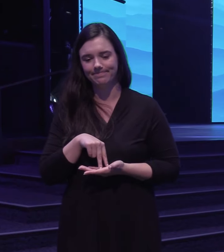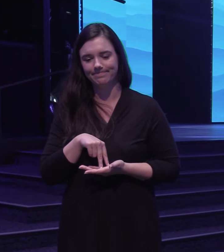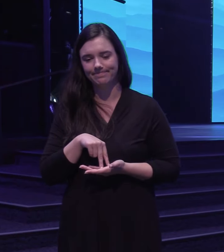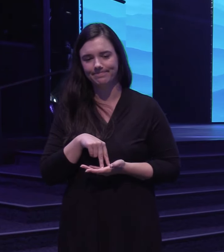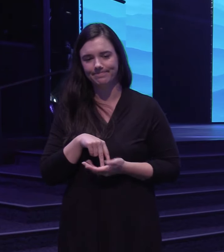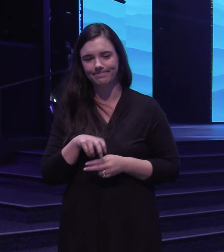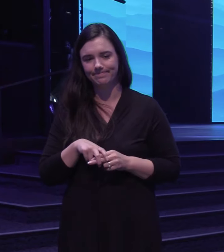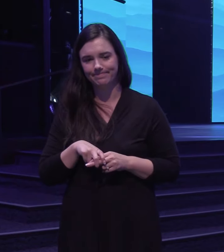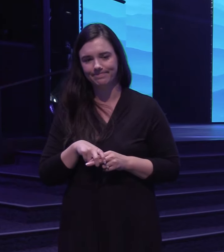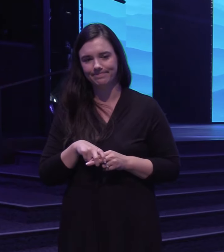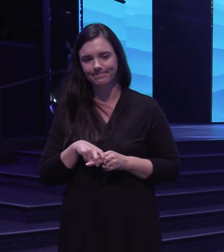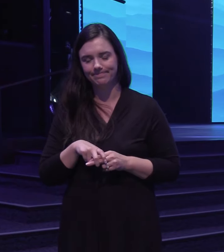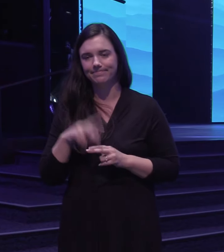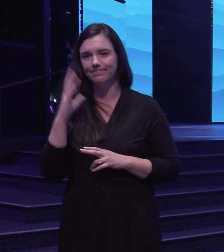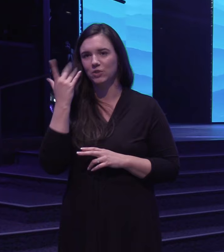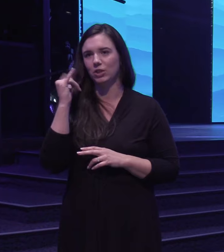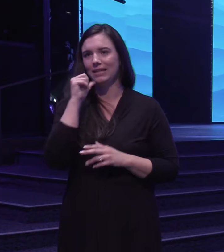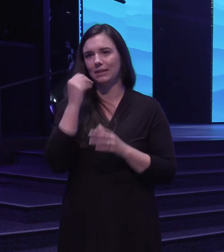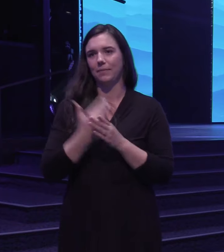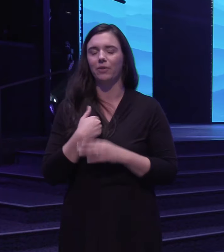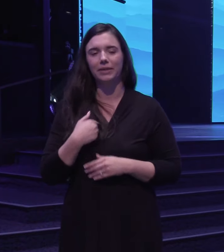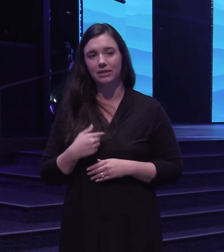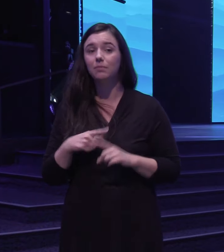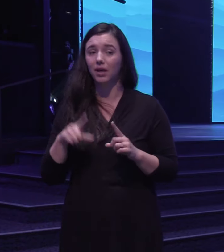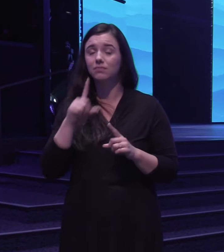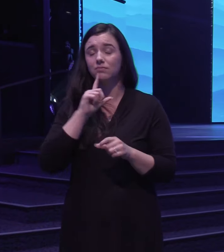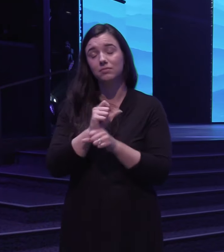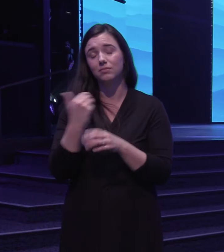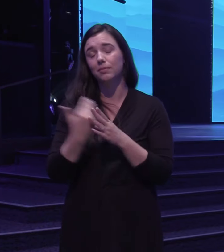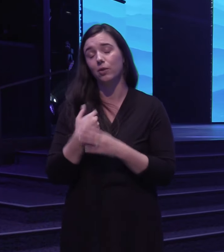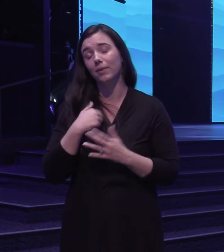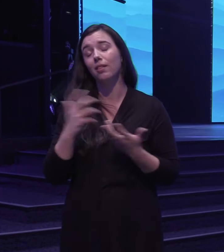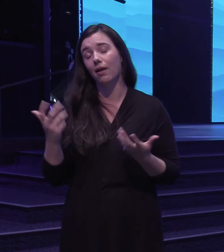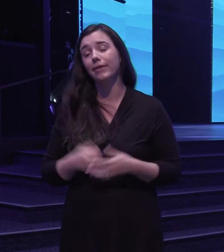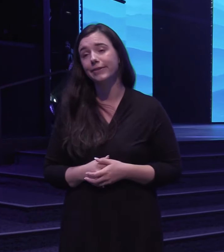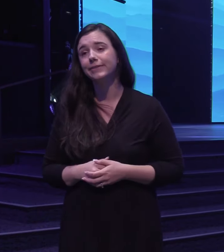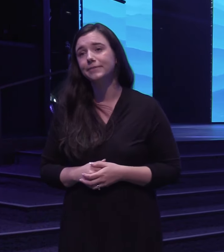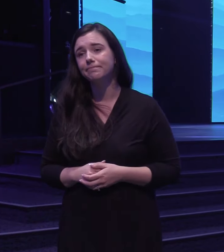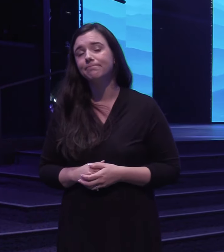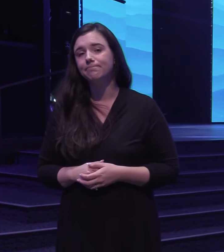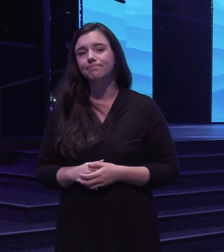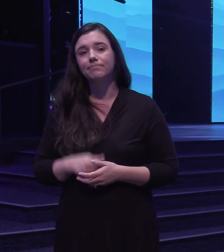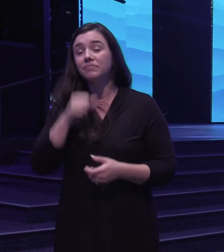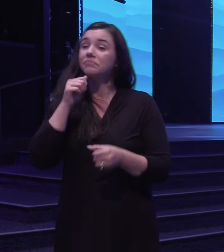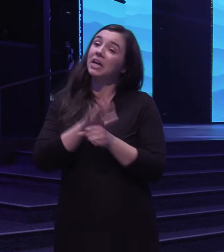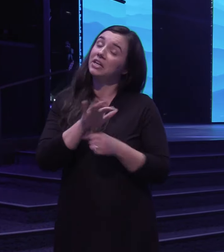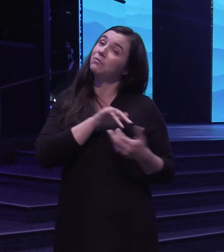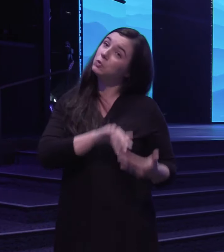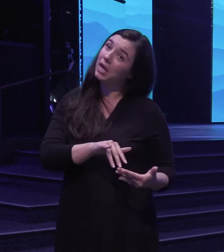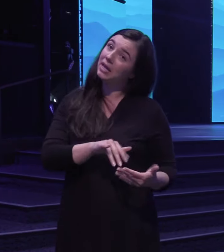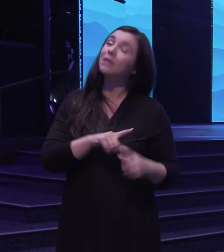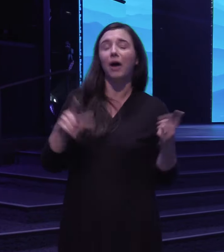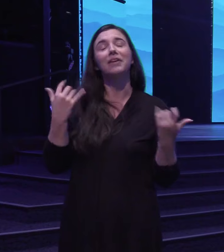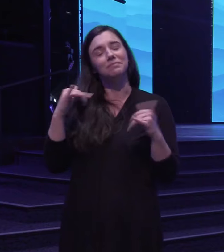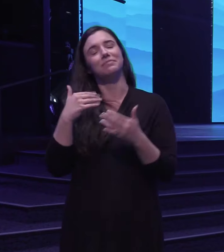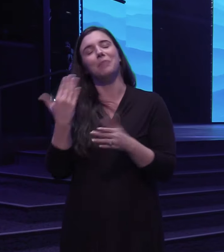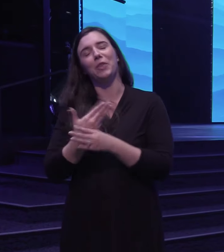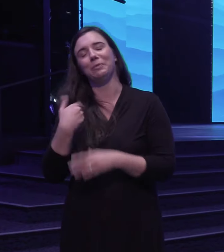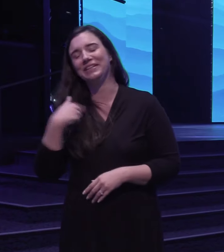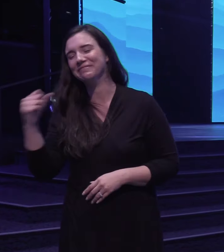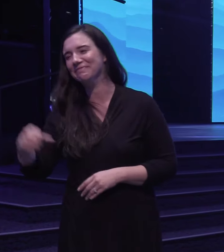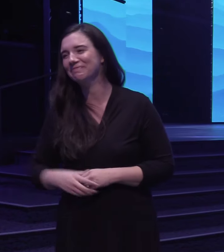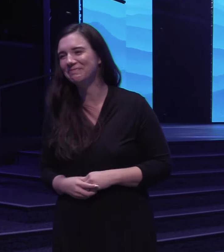did sit there and act like it didn't bother me. But it did. It bothered me a lot. Not enough to make me study, but it bothered me a